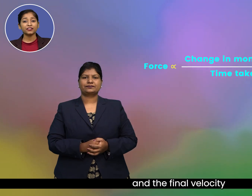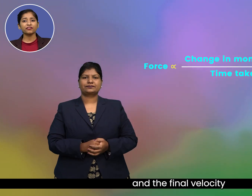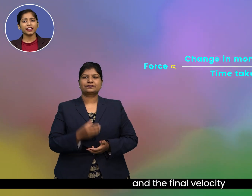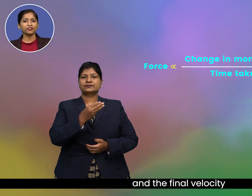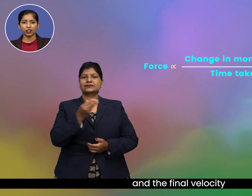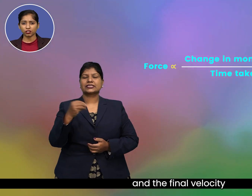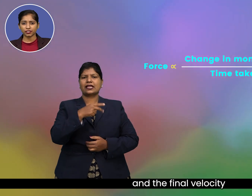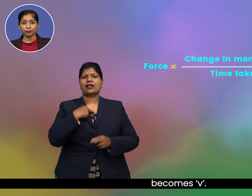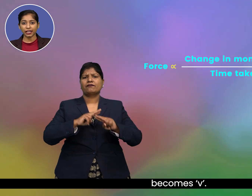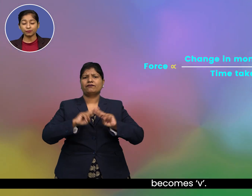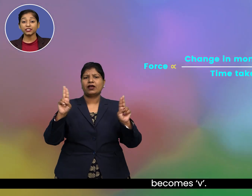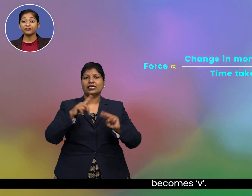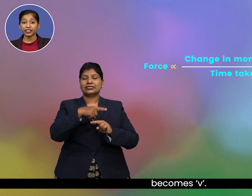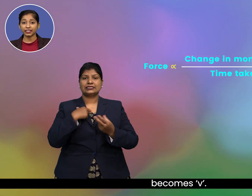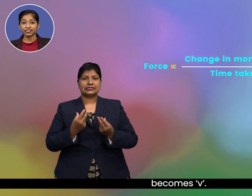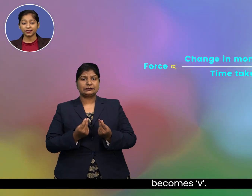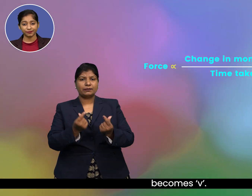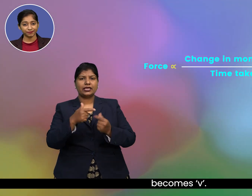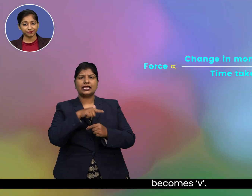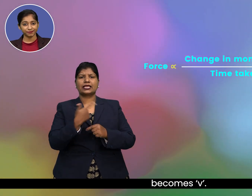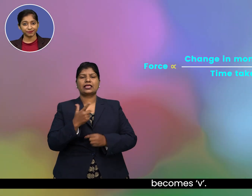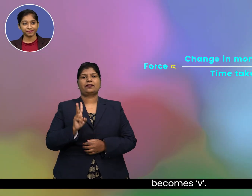and the final velocity becomes v.